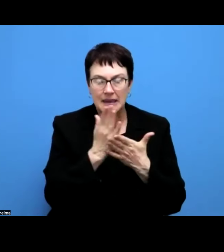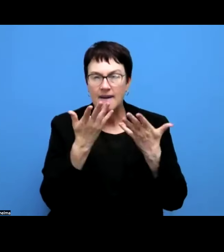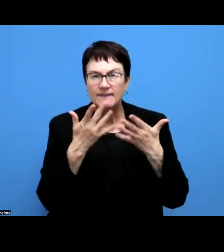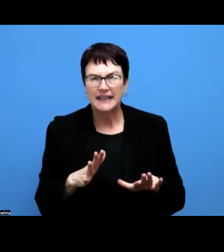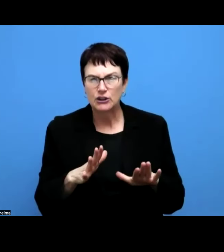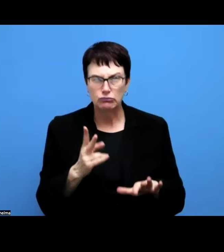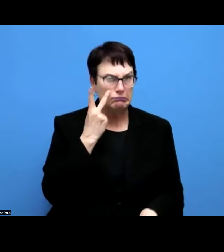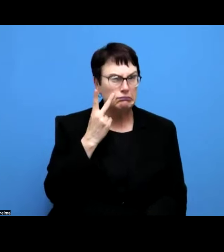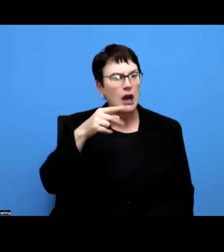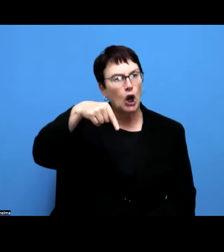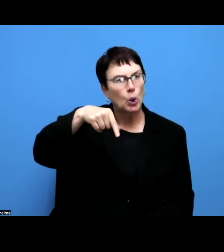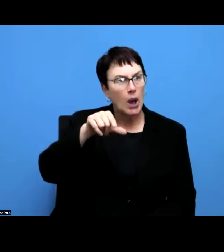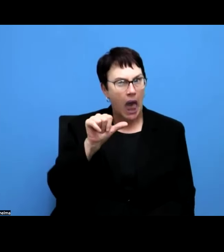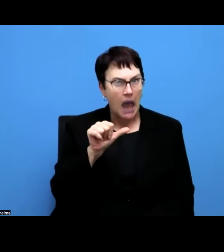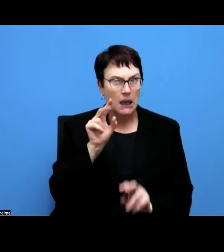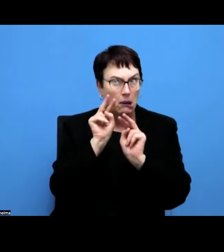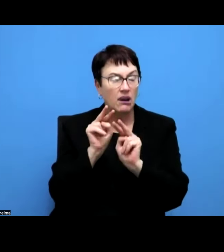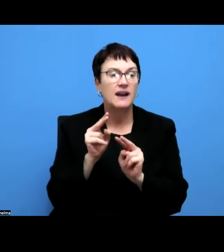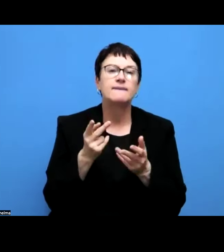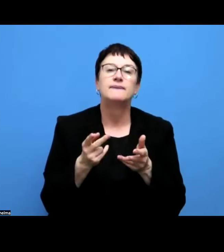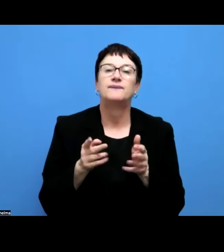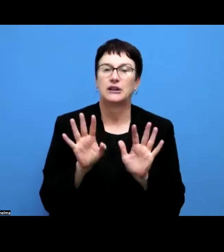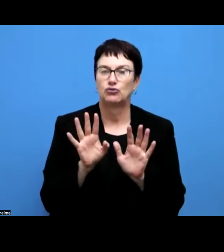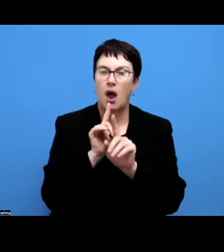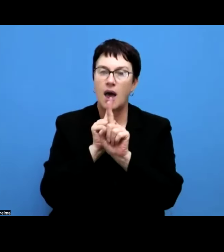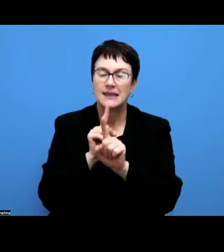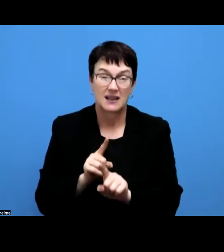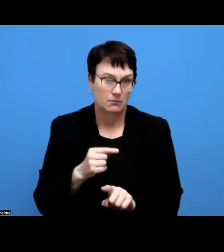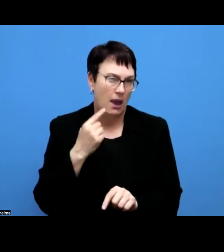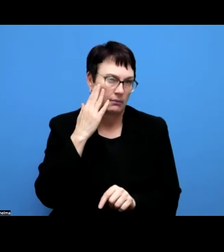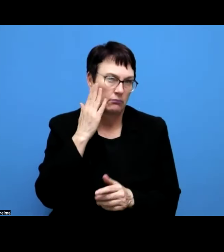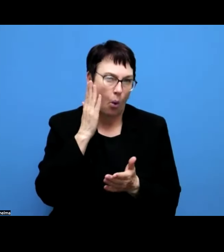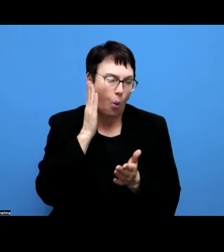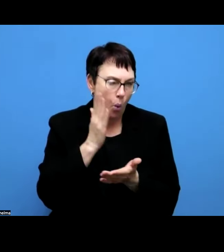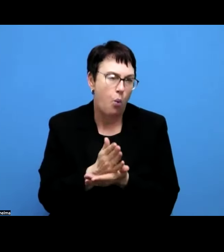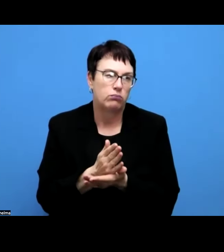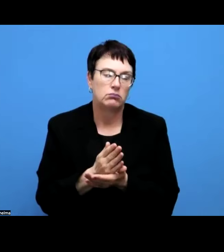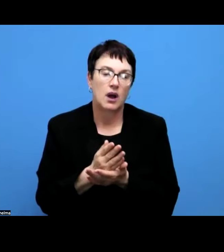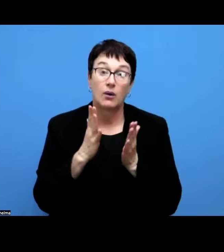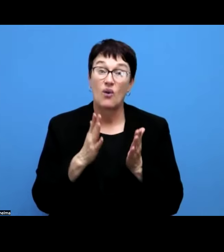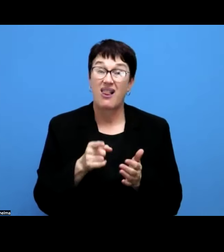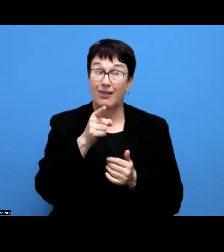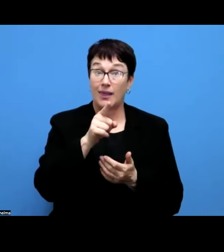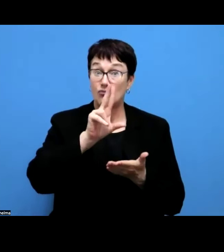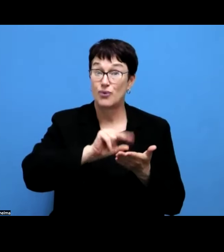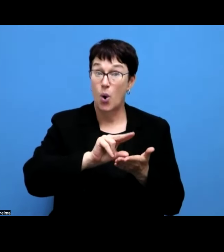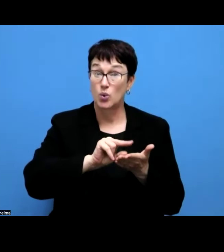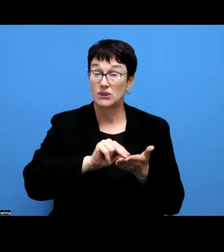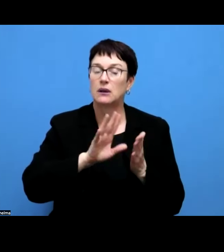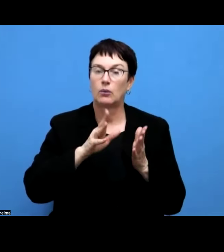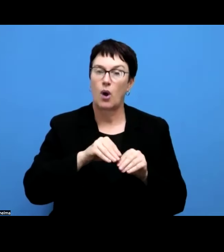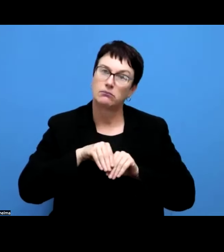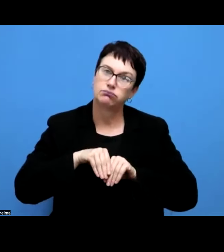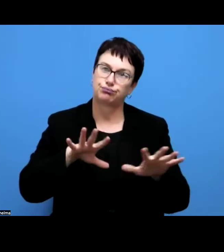responded to. Of course, we will be contacting you all. We will be publishing this recording as well as following up